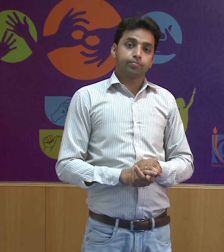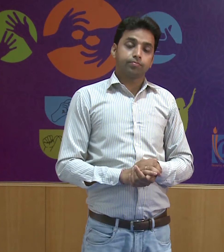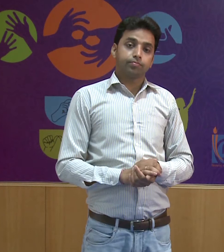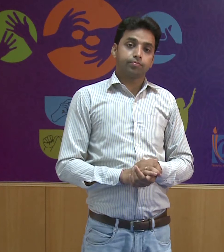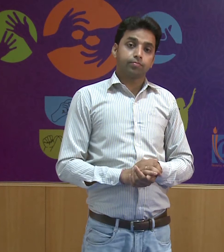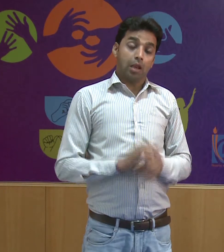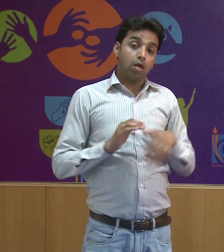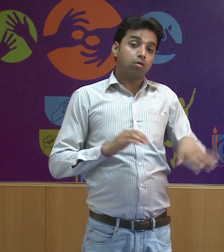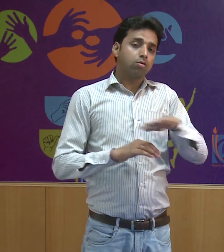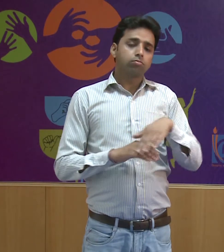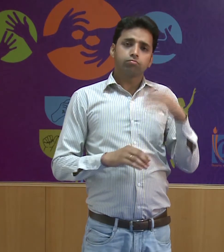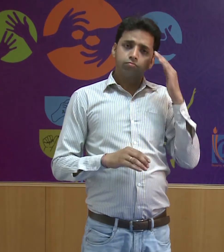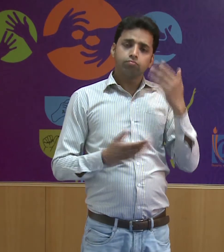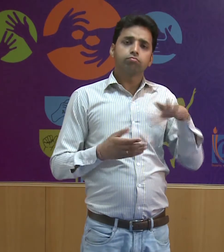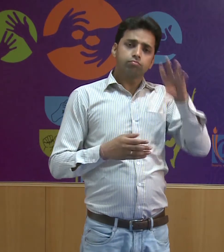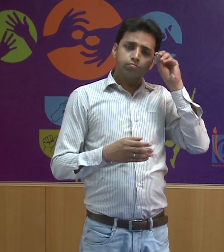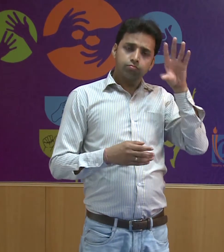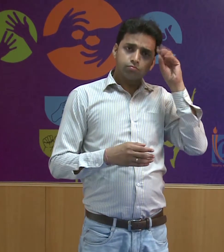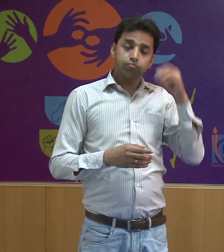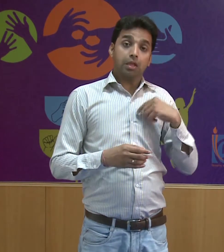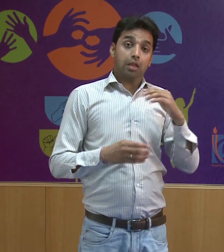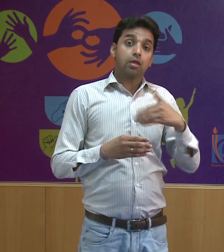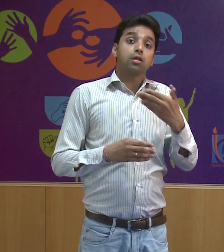We also learned about these levels.